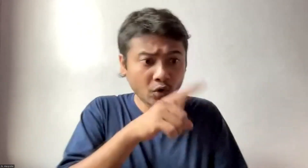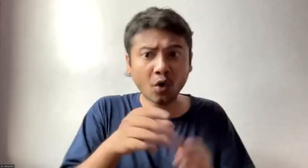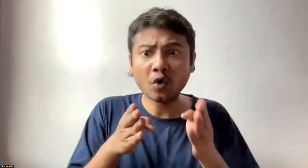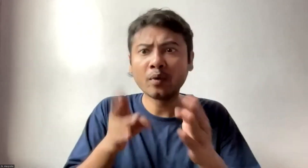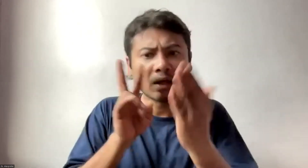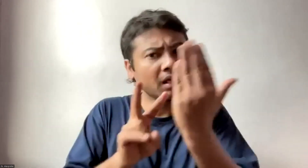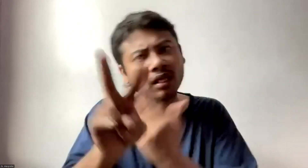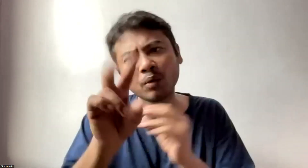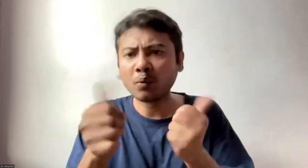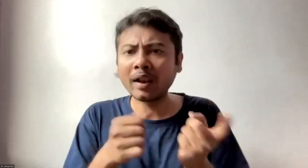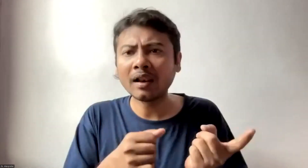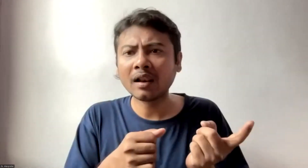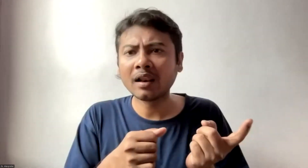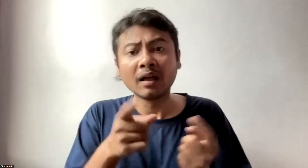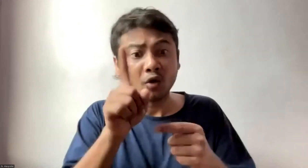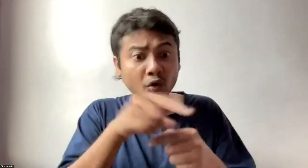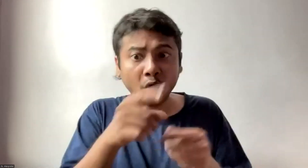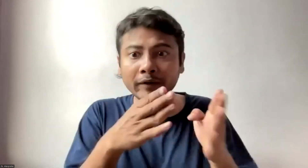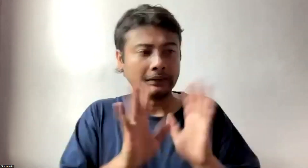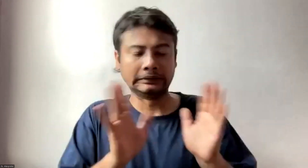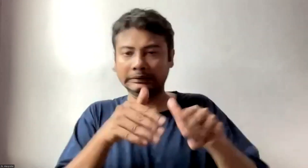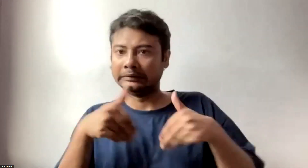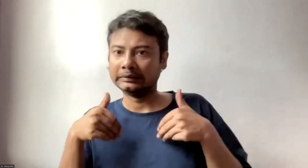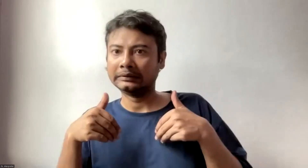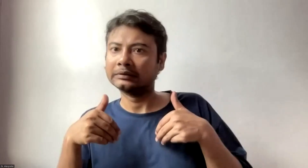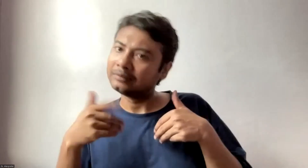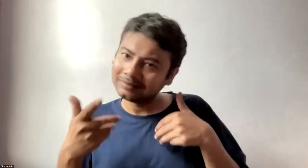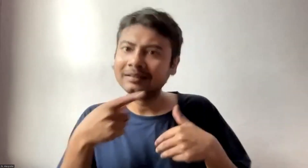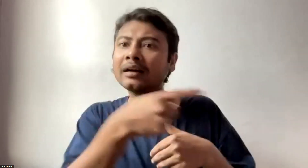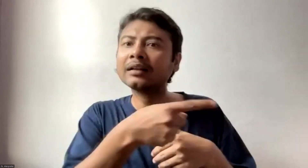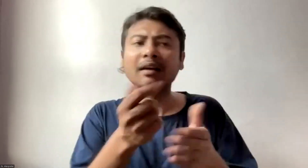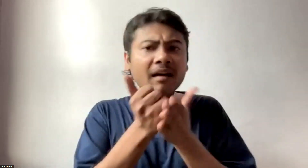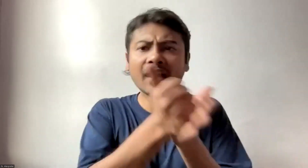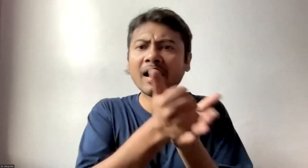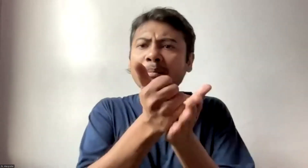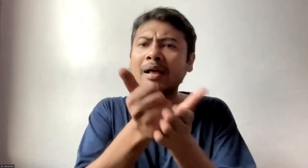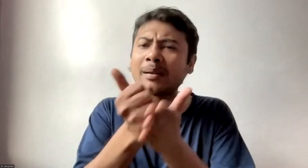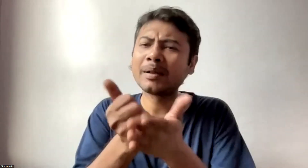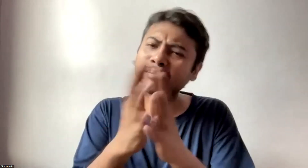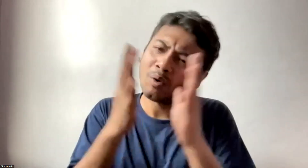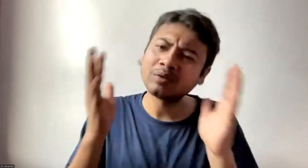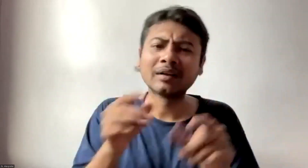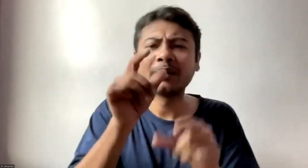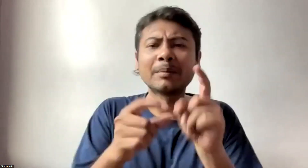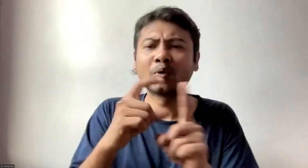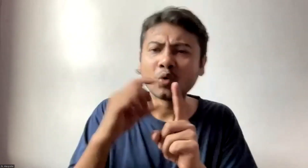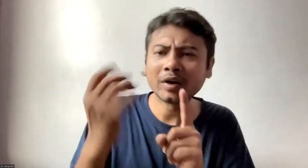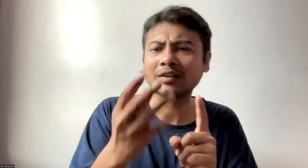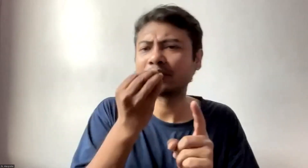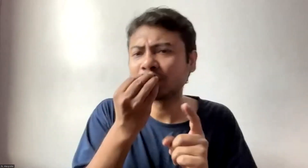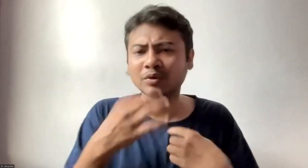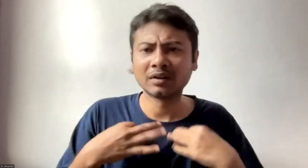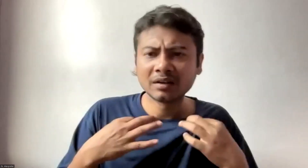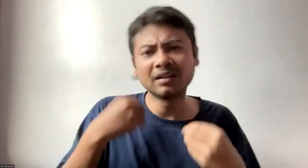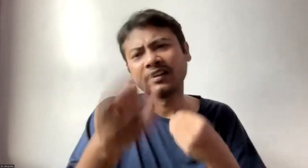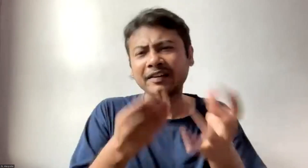They are very helpful. They are doing charity work. They have no issues in their life. They're